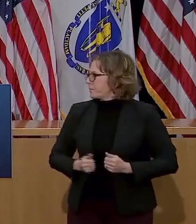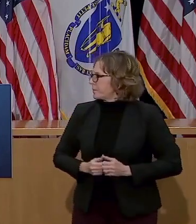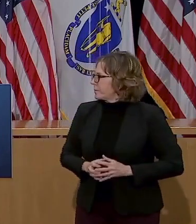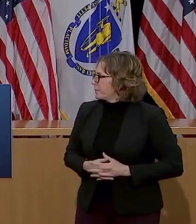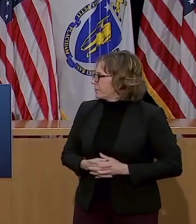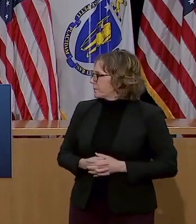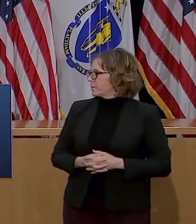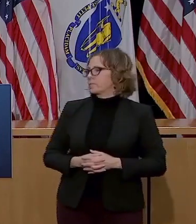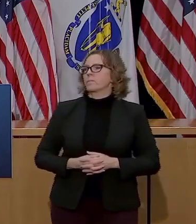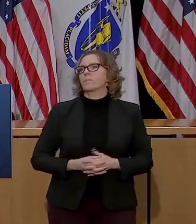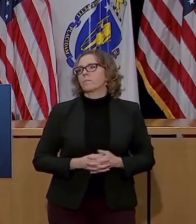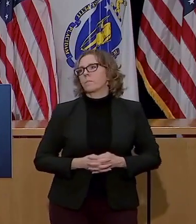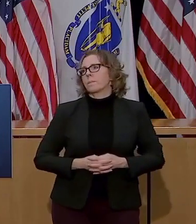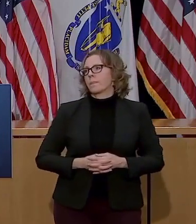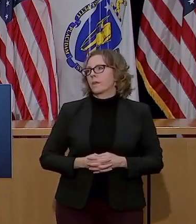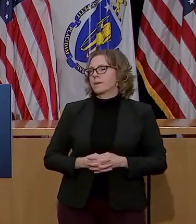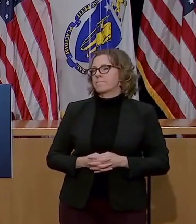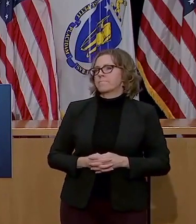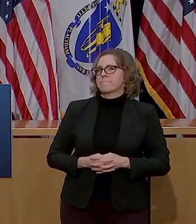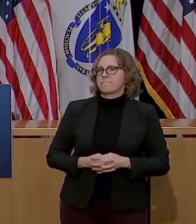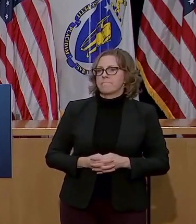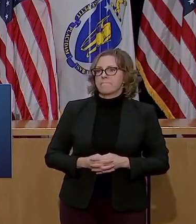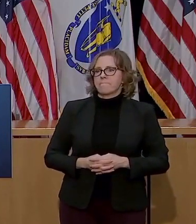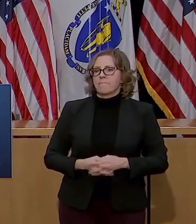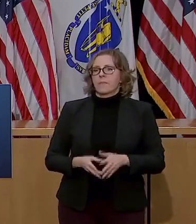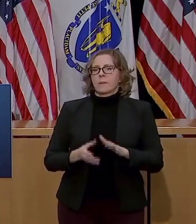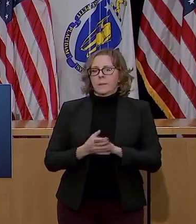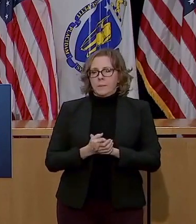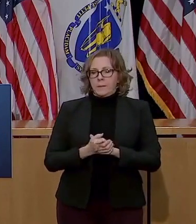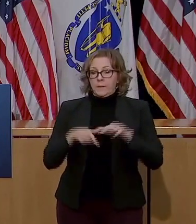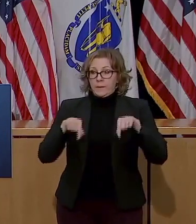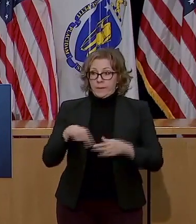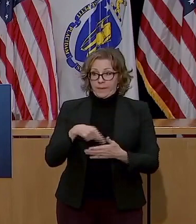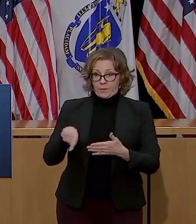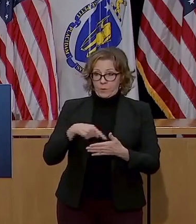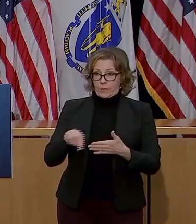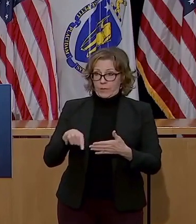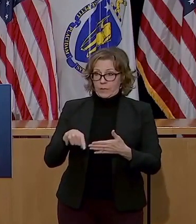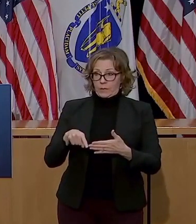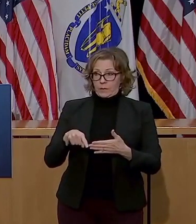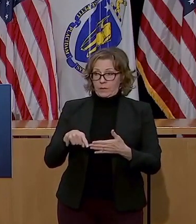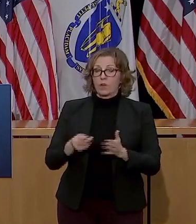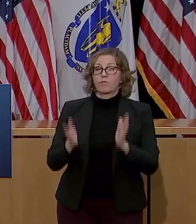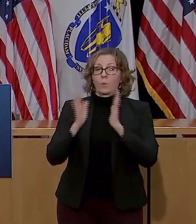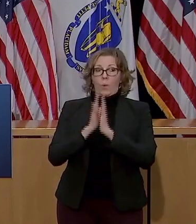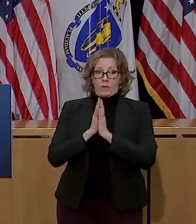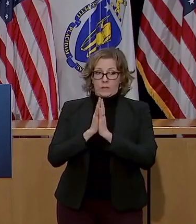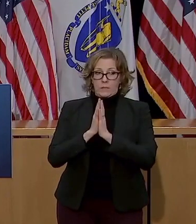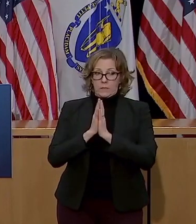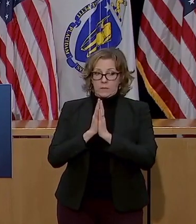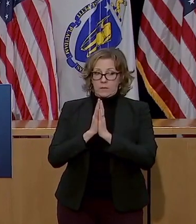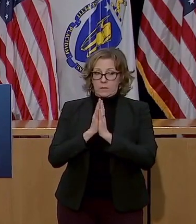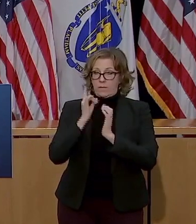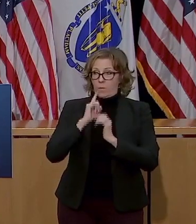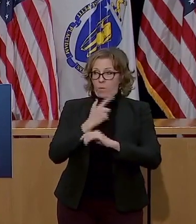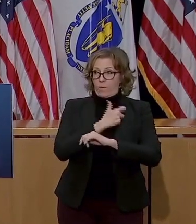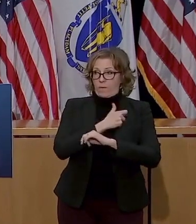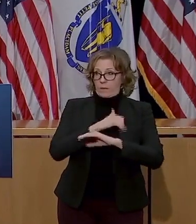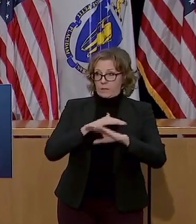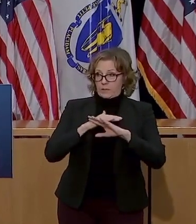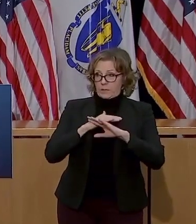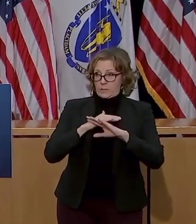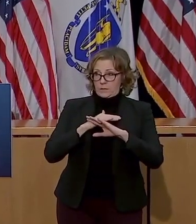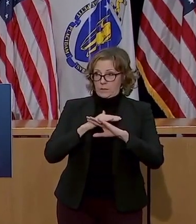So the request we get, Matt, the request we got for this week was 2.5 times what we have for